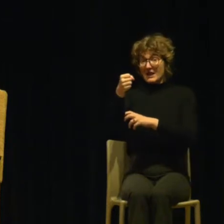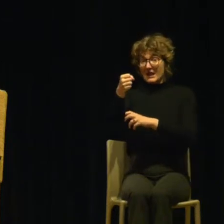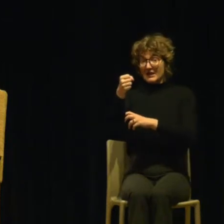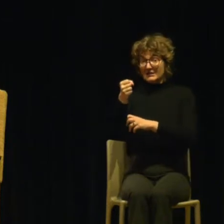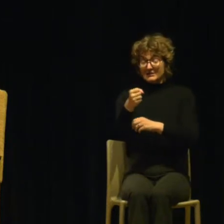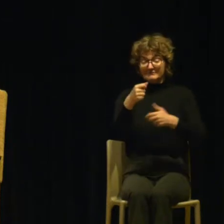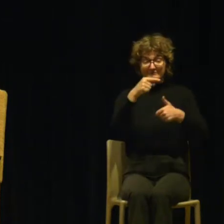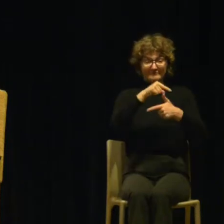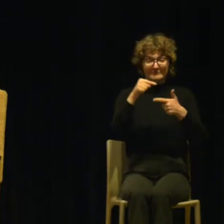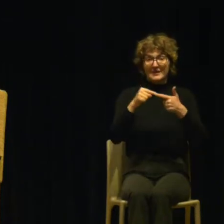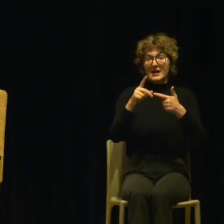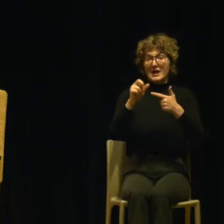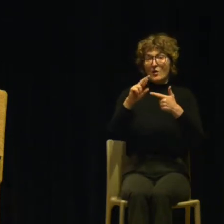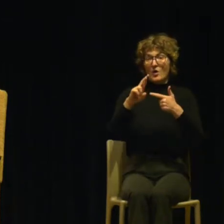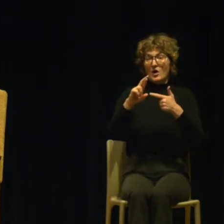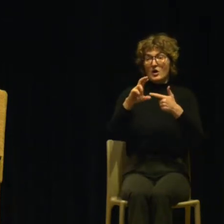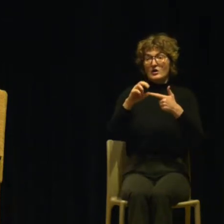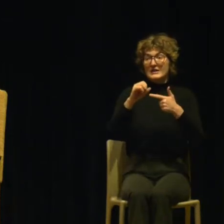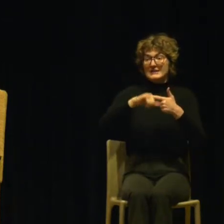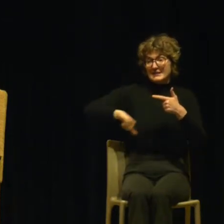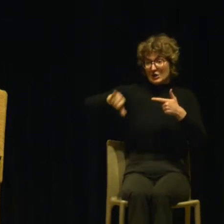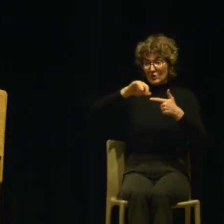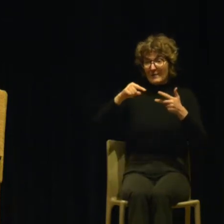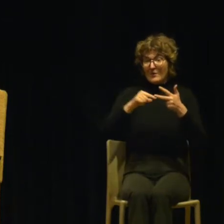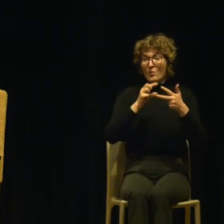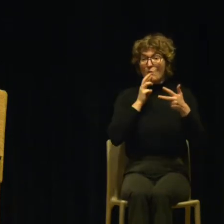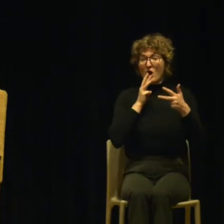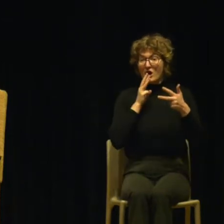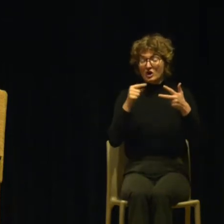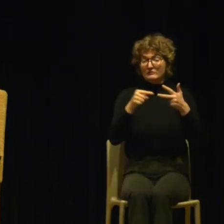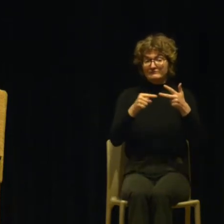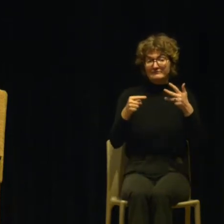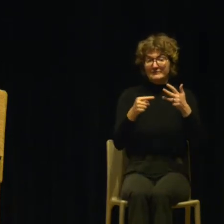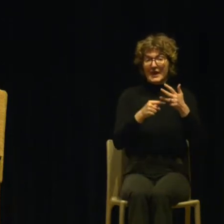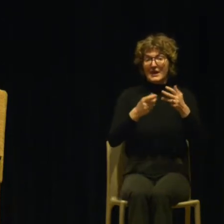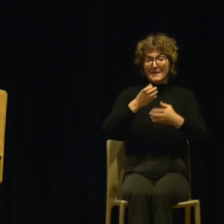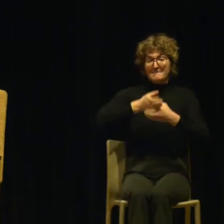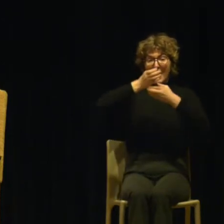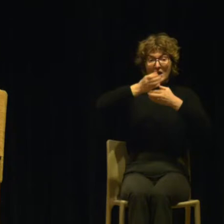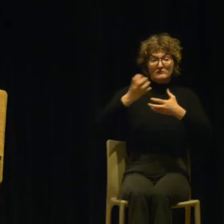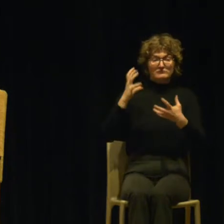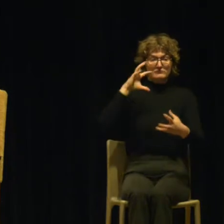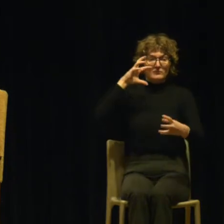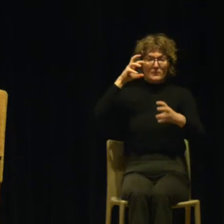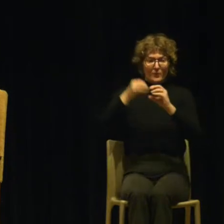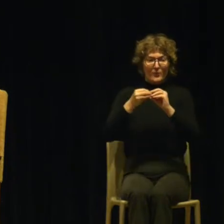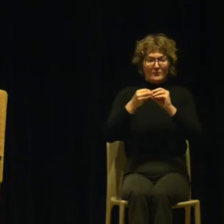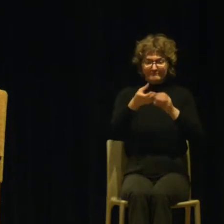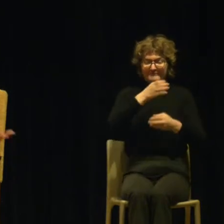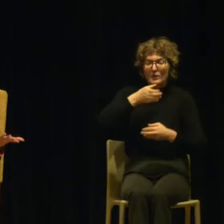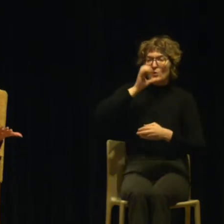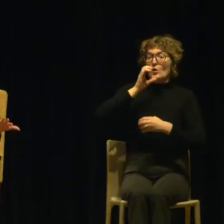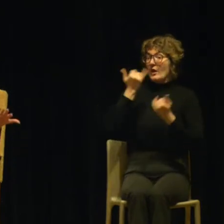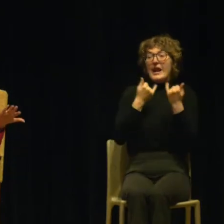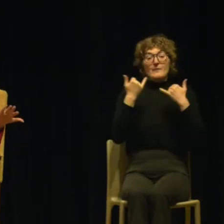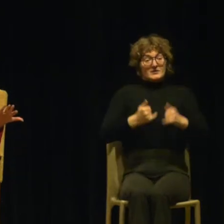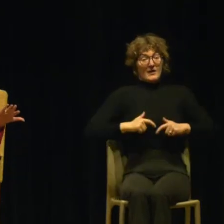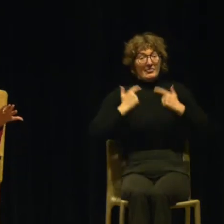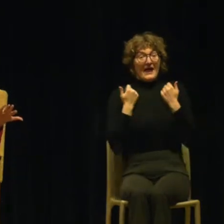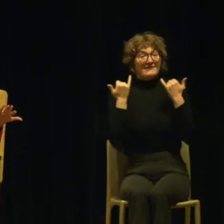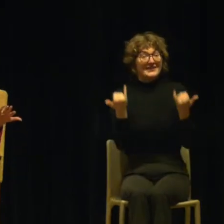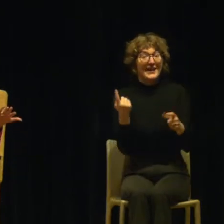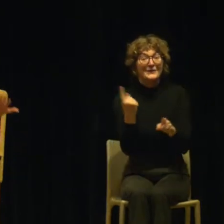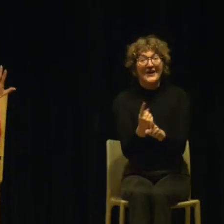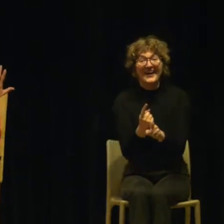Some Carol syrup, water in a bottle. Now, I'm still here, people. So